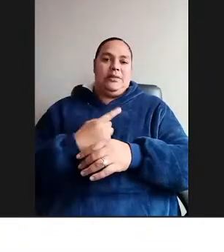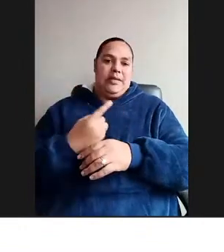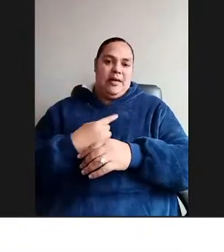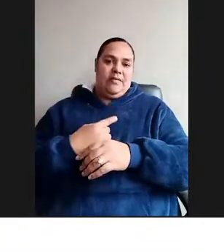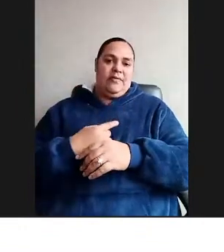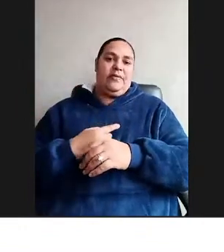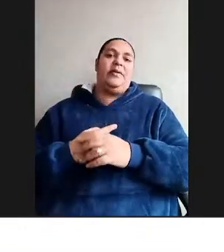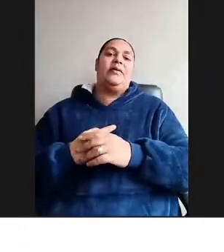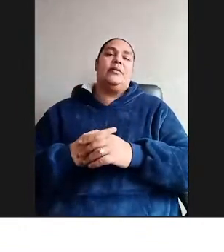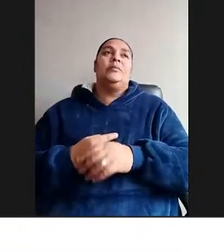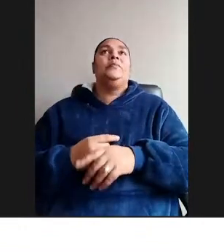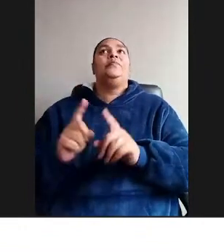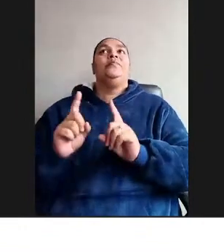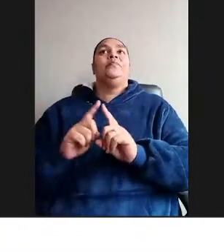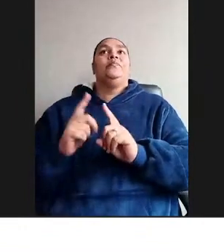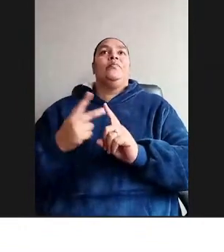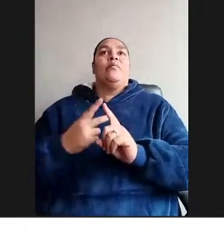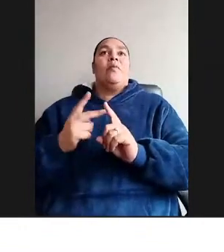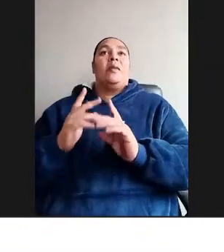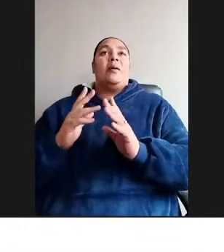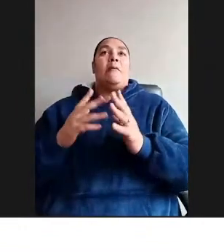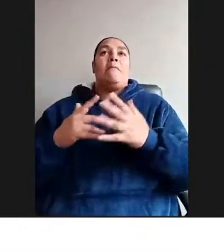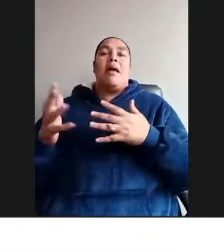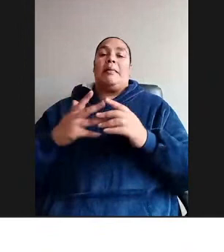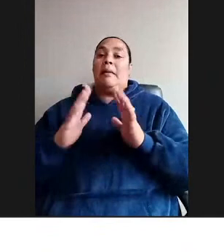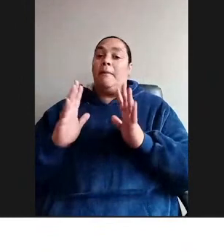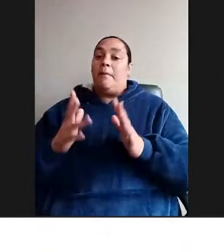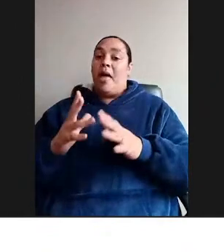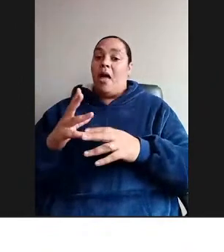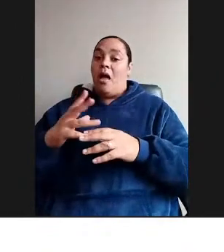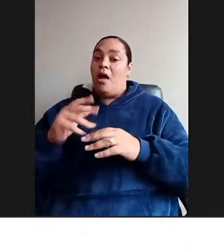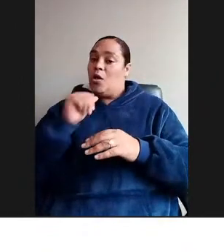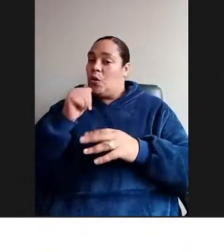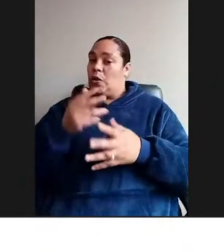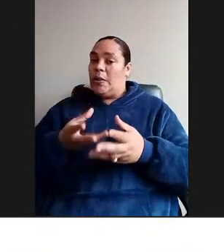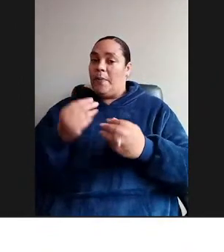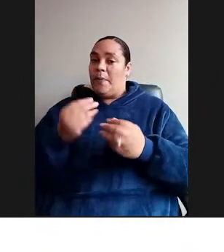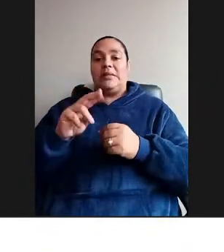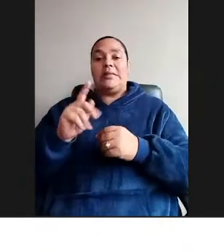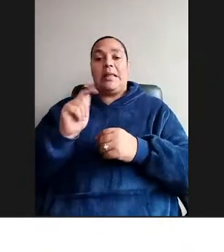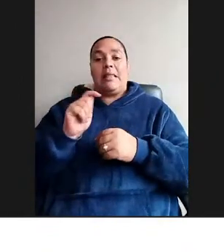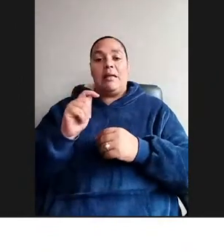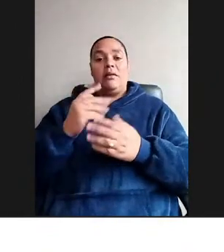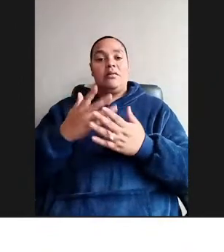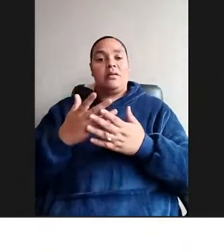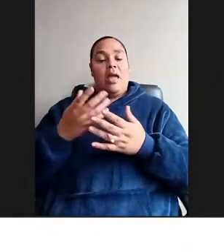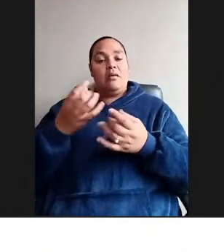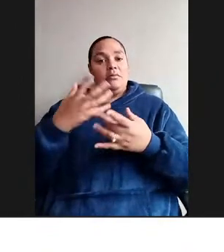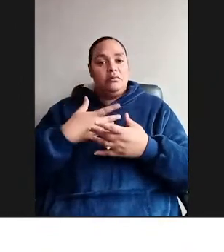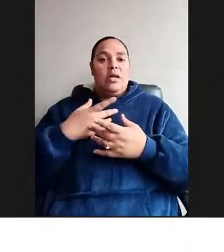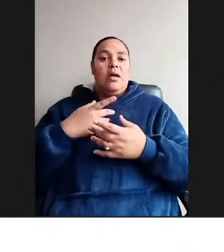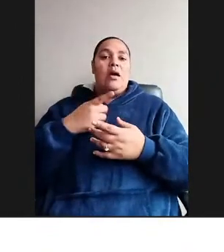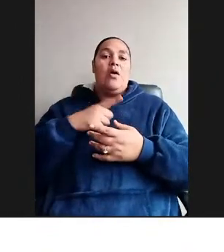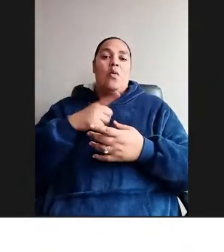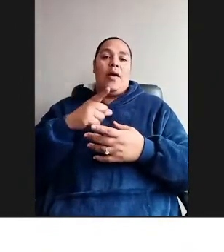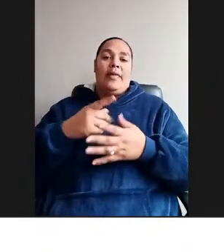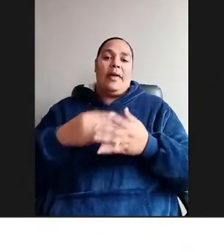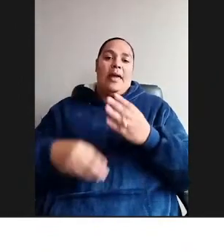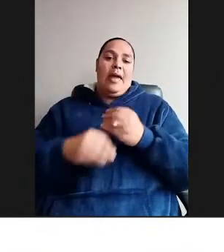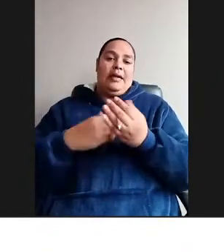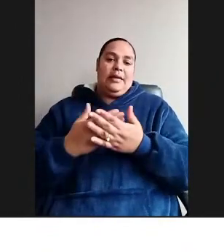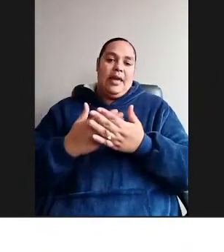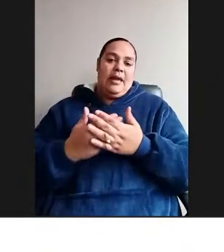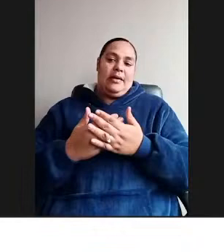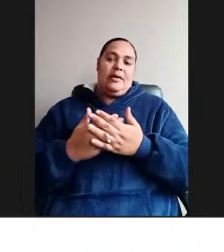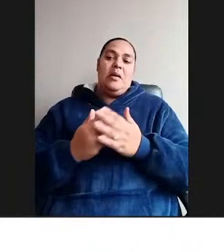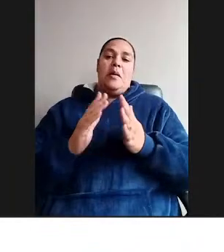The only matter that's still outstanding, and Mr. Titus and possibly Mr. Skriker would be able to add, is getting us